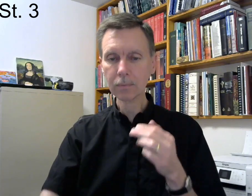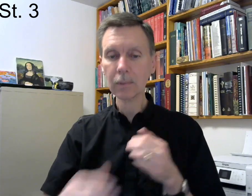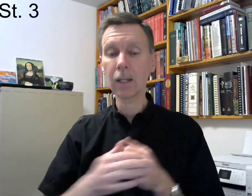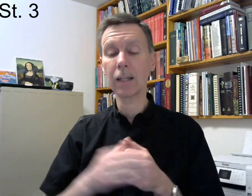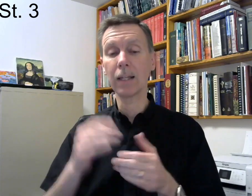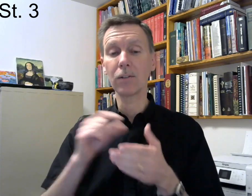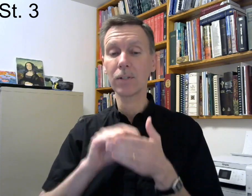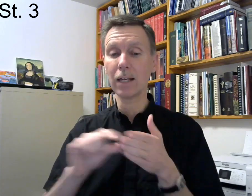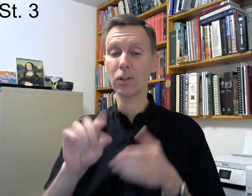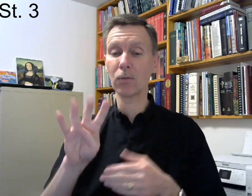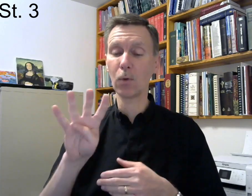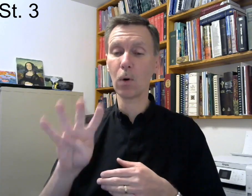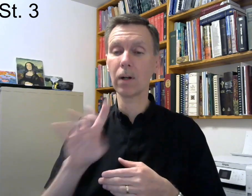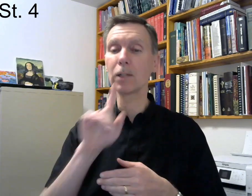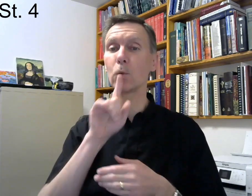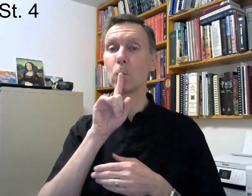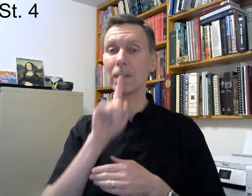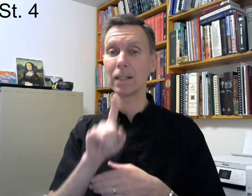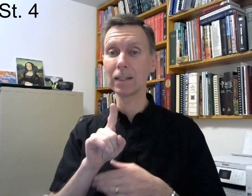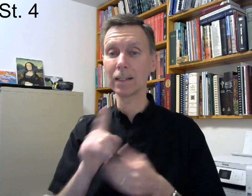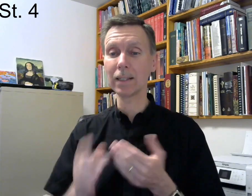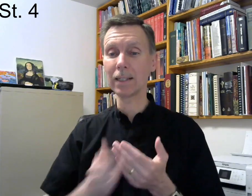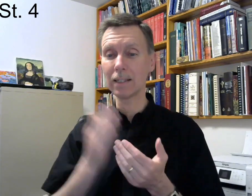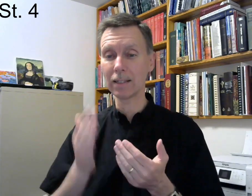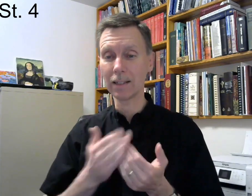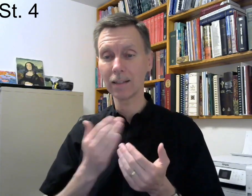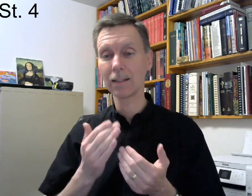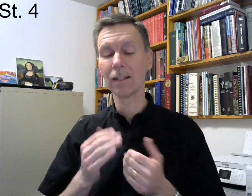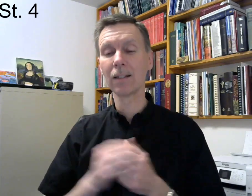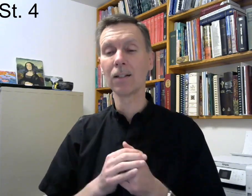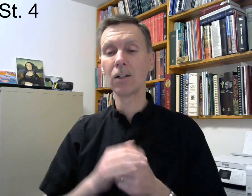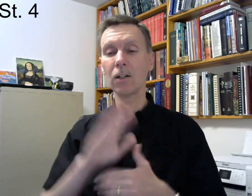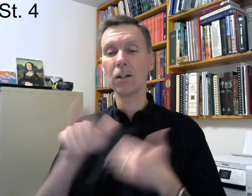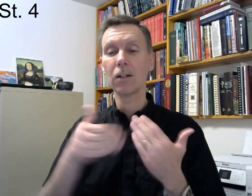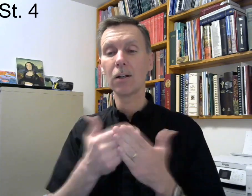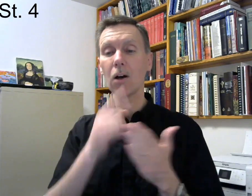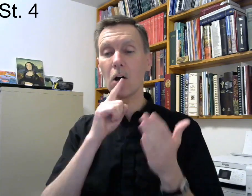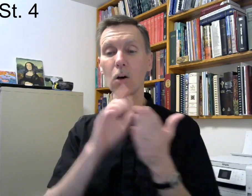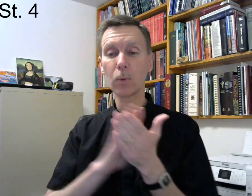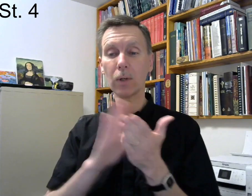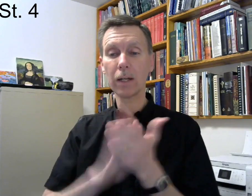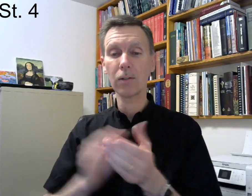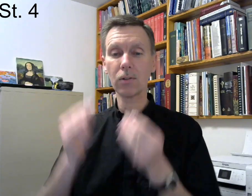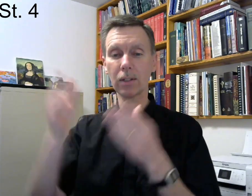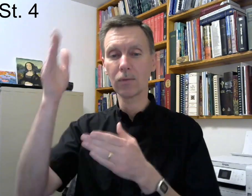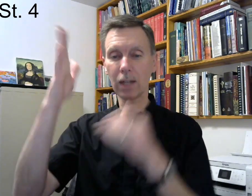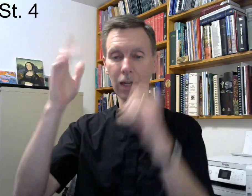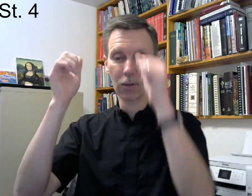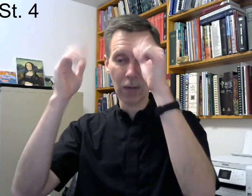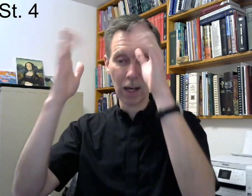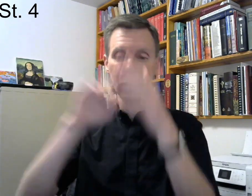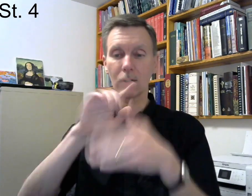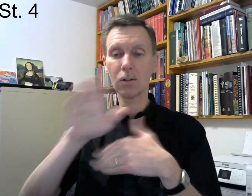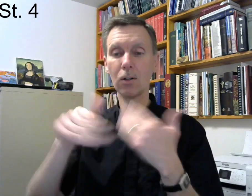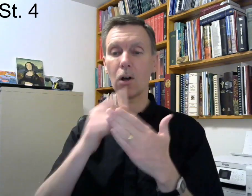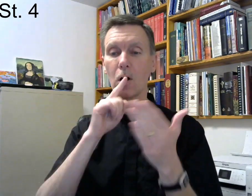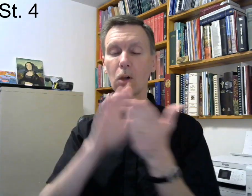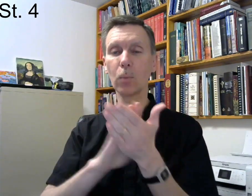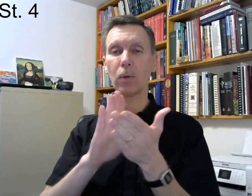And then stanza 4 is really easy. All praise give God the Father, all